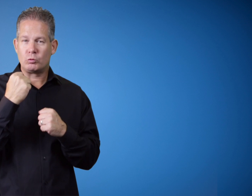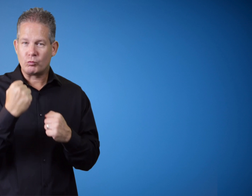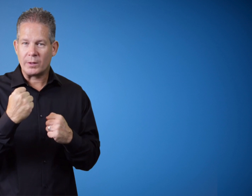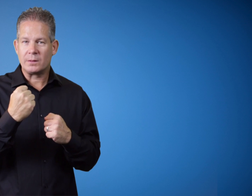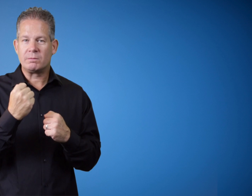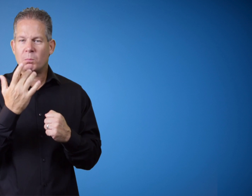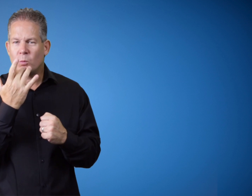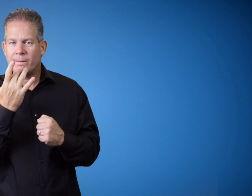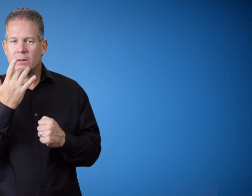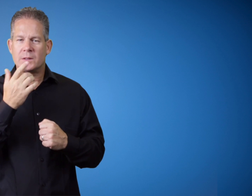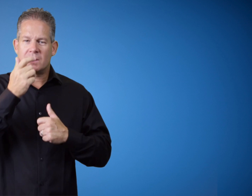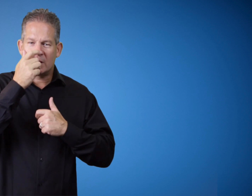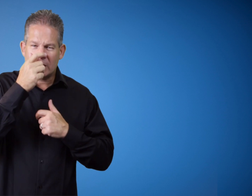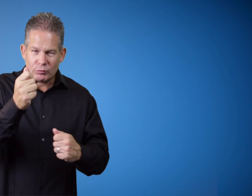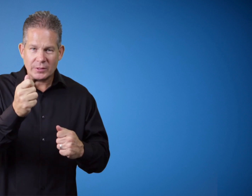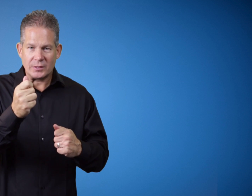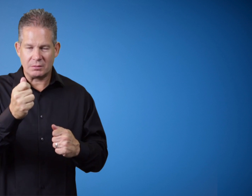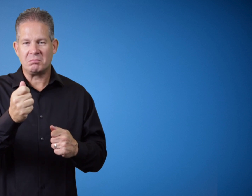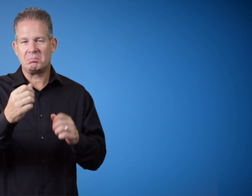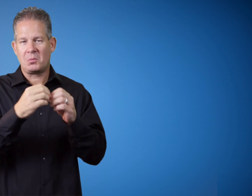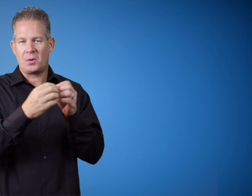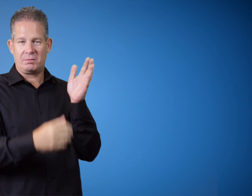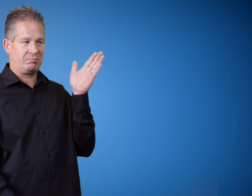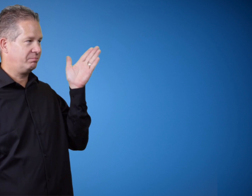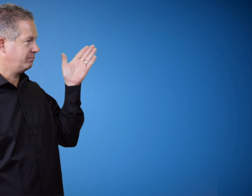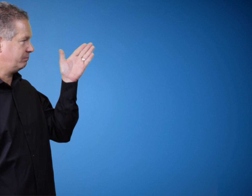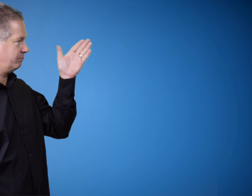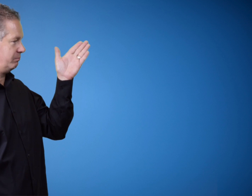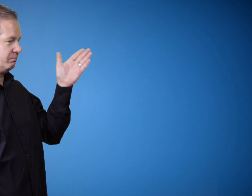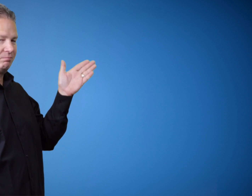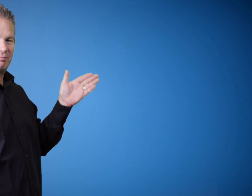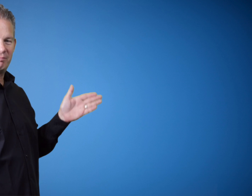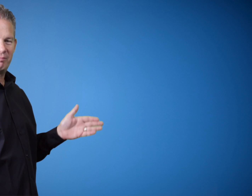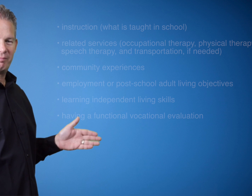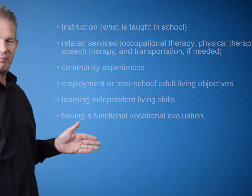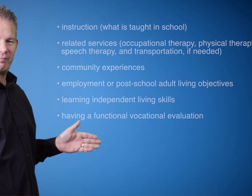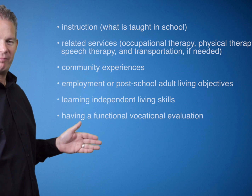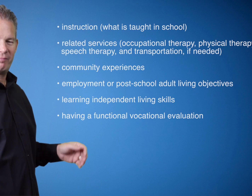These are going to be based on your strengths, your preferences, and interests. Here are a few more.